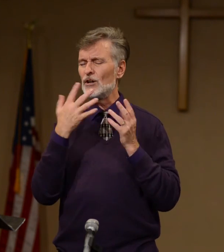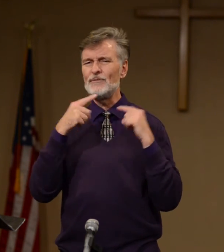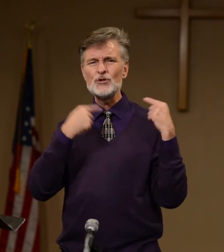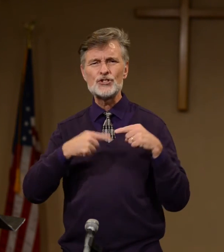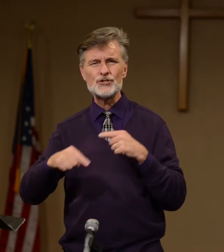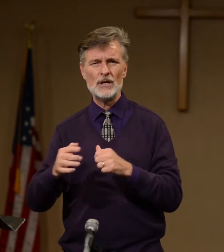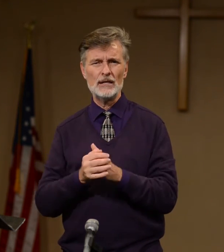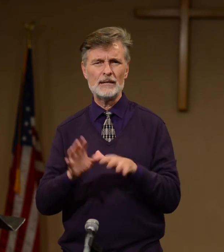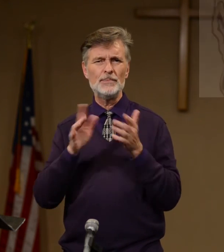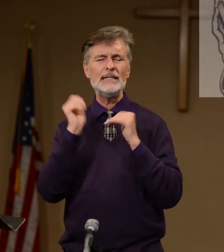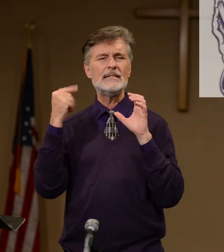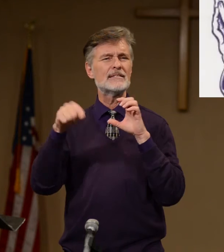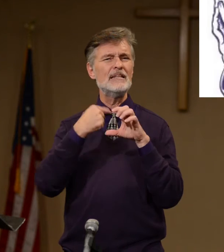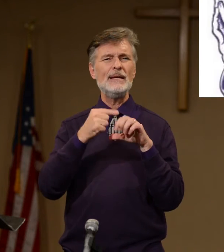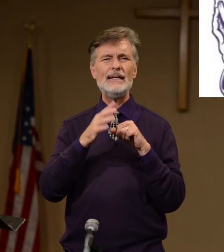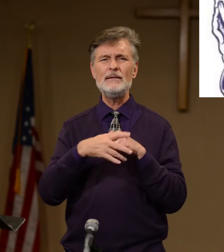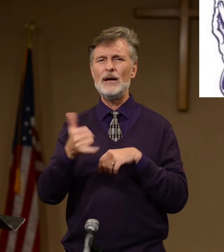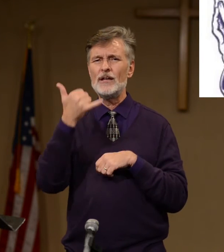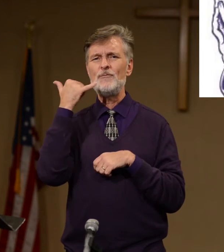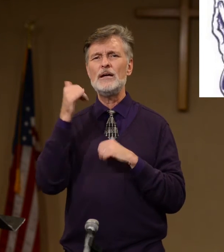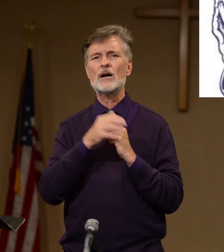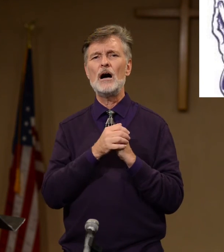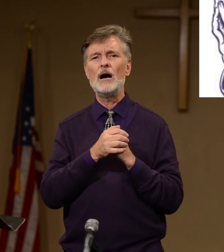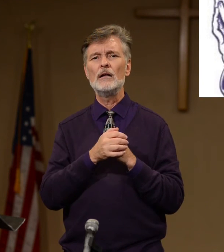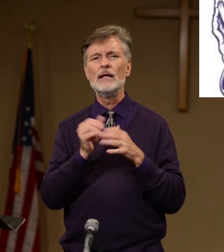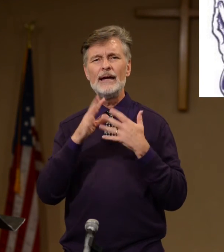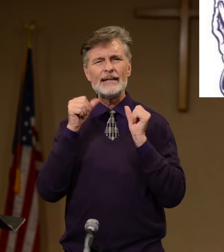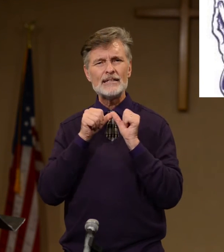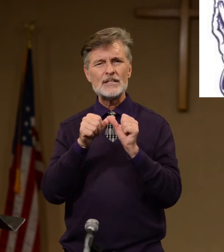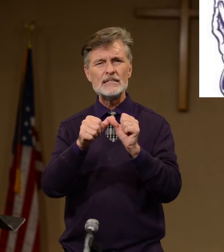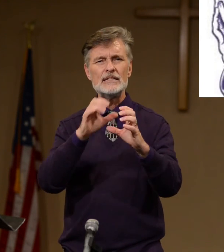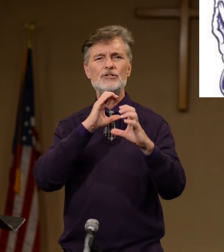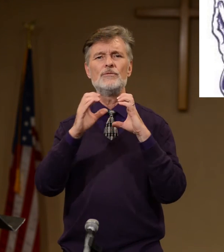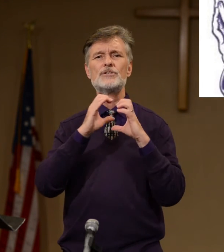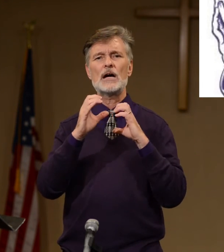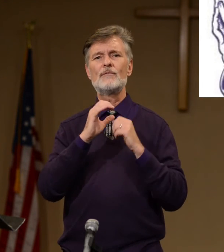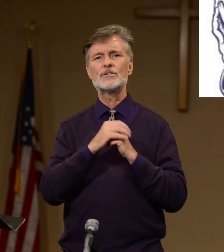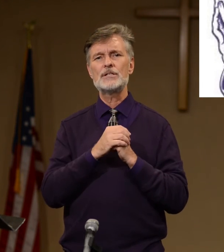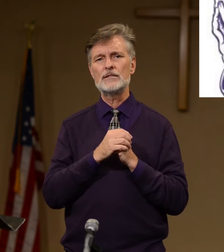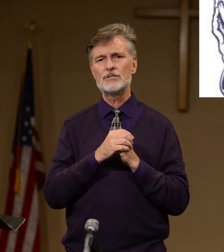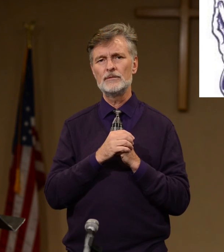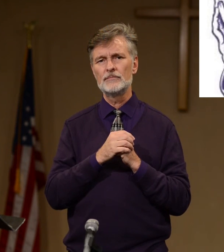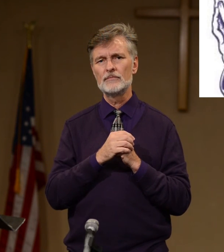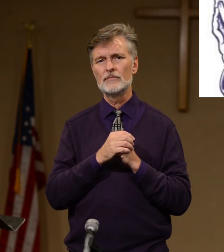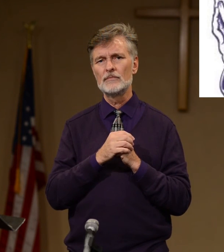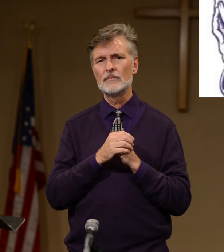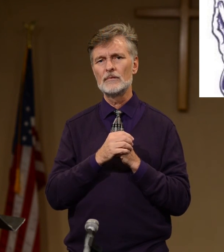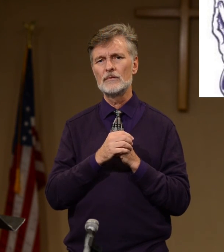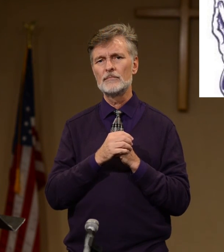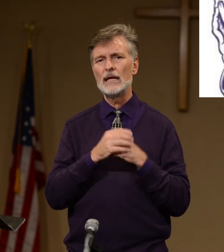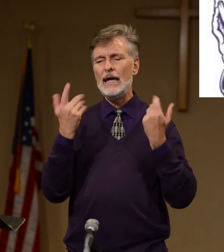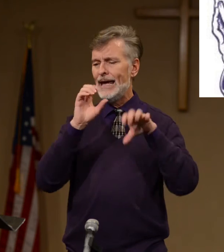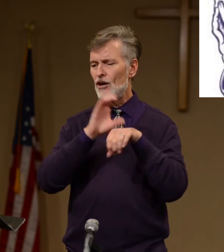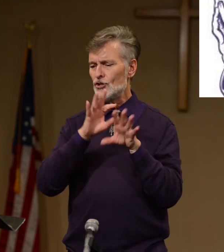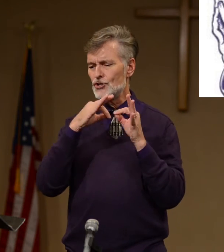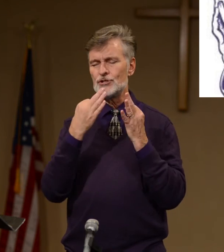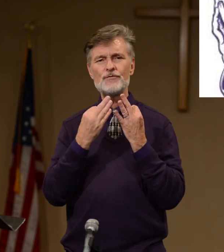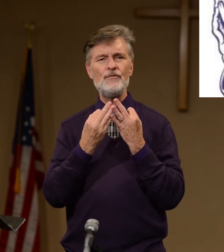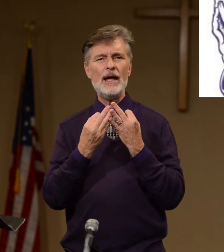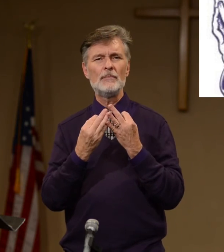if you're struggling, please send me an email, give me a call, and let's continue this conversation. In our church family,